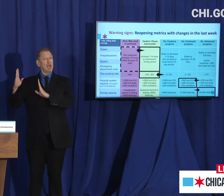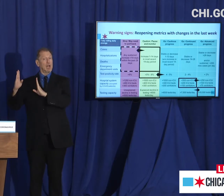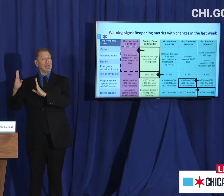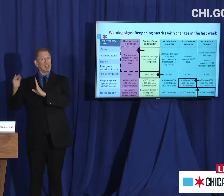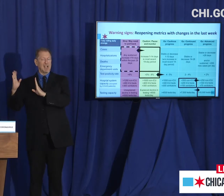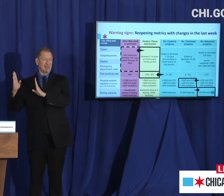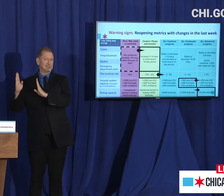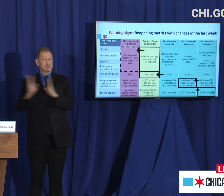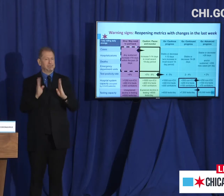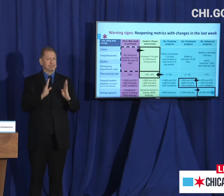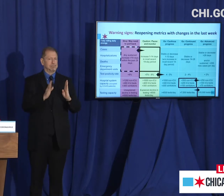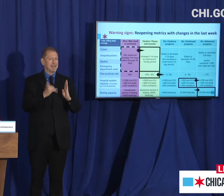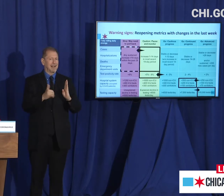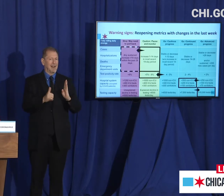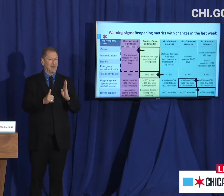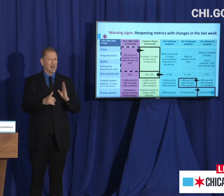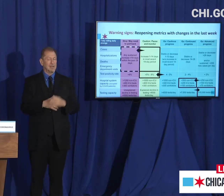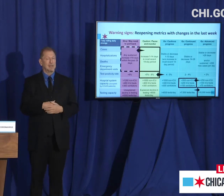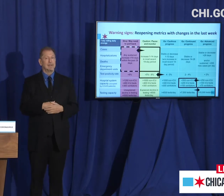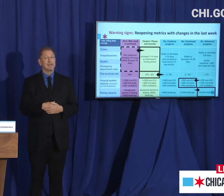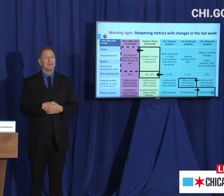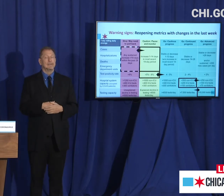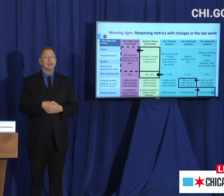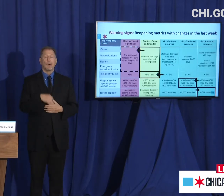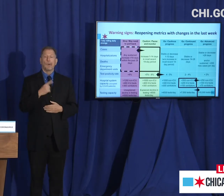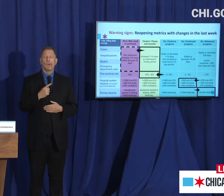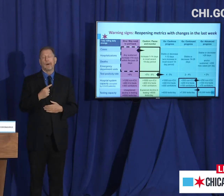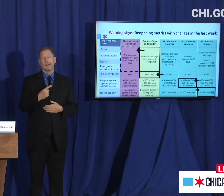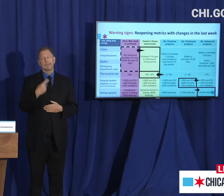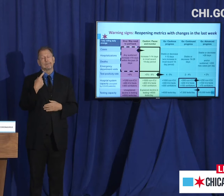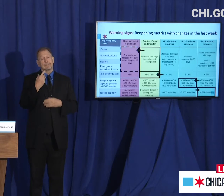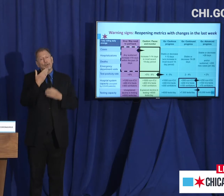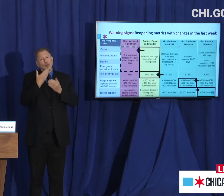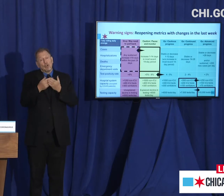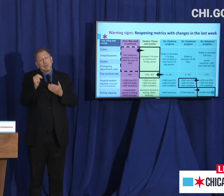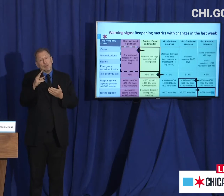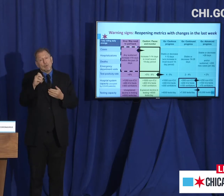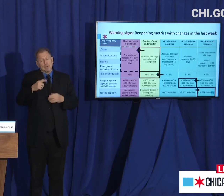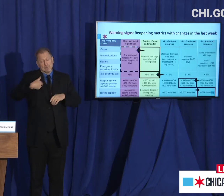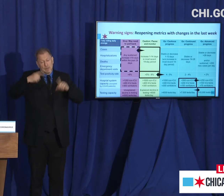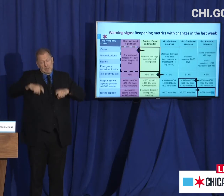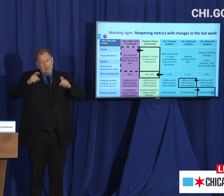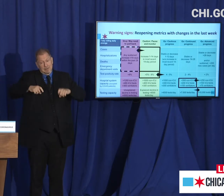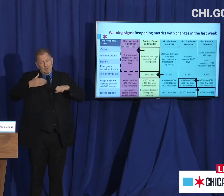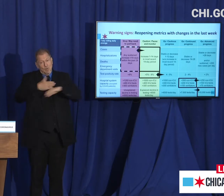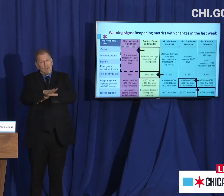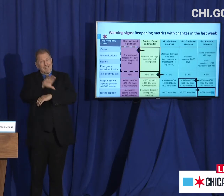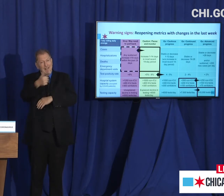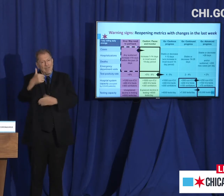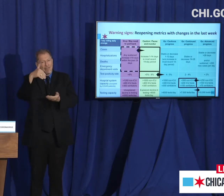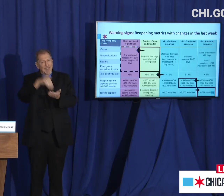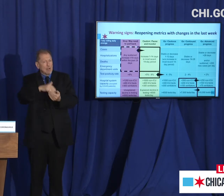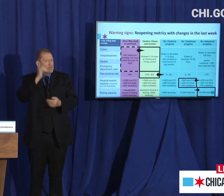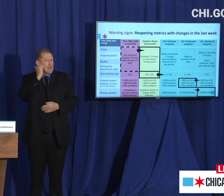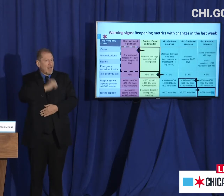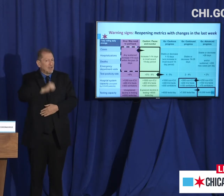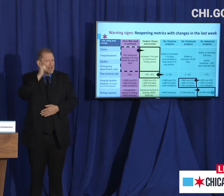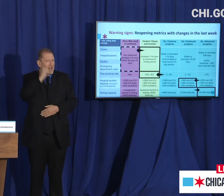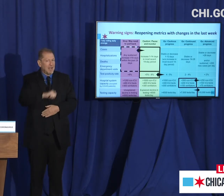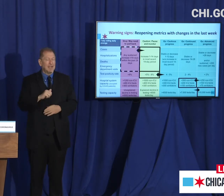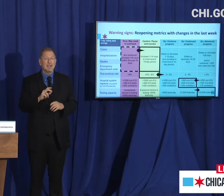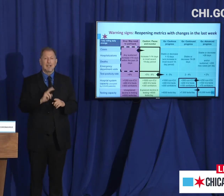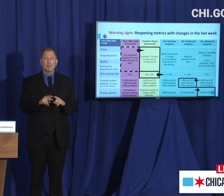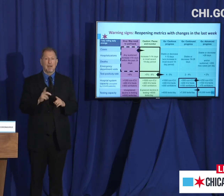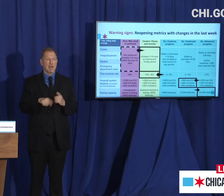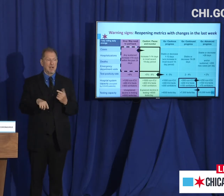continued progress. The only good news was our testing capacity now is over 10,000 tests a day. But we're heading the wrong